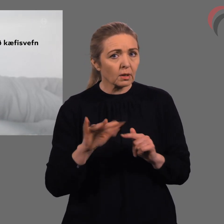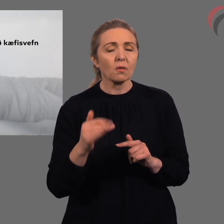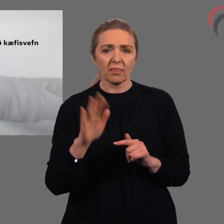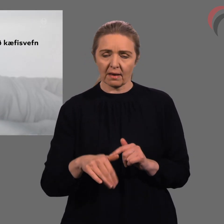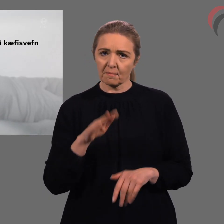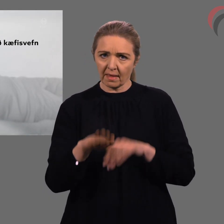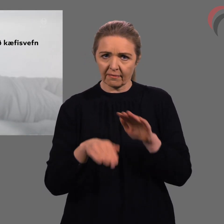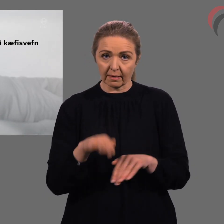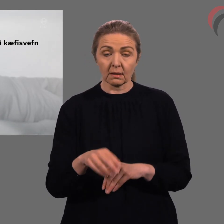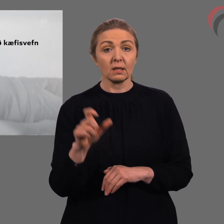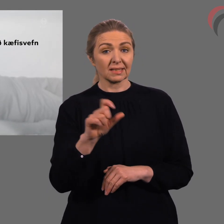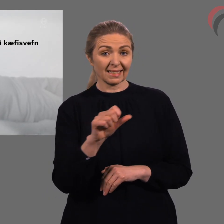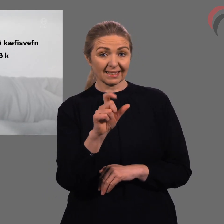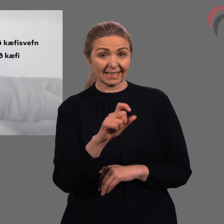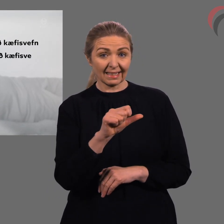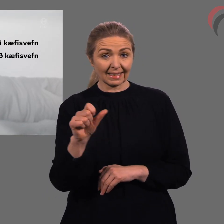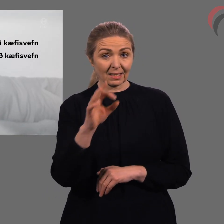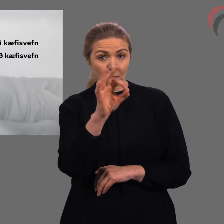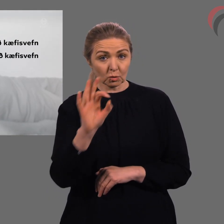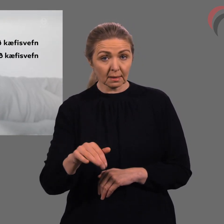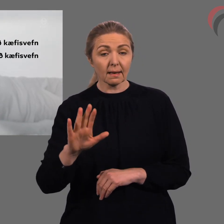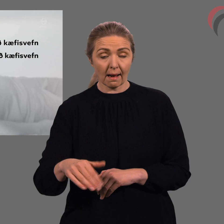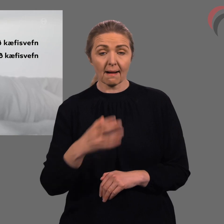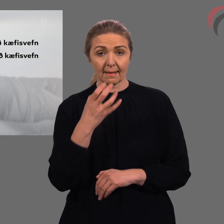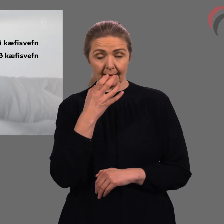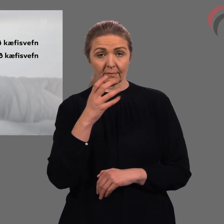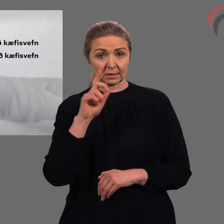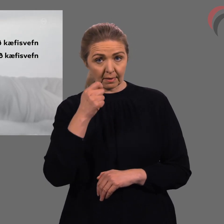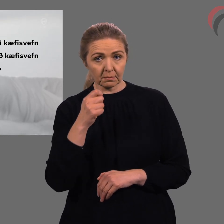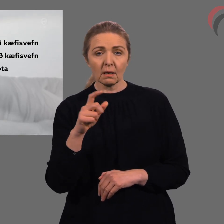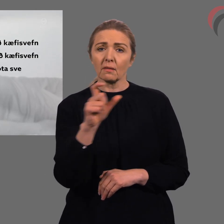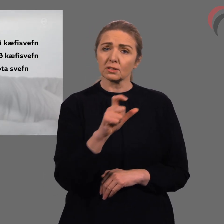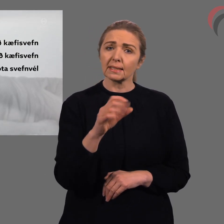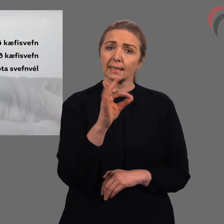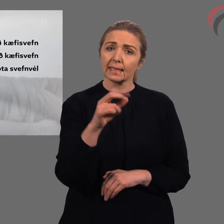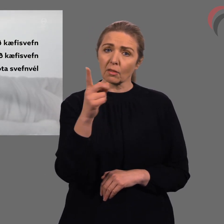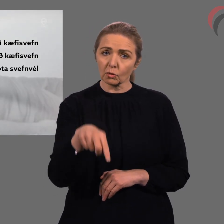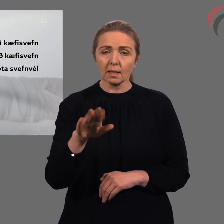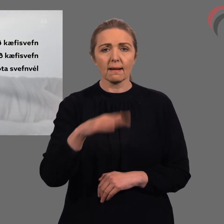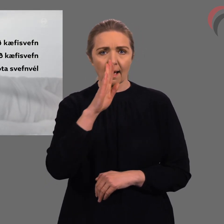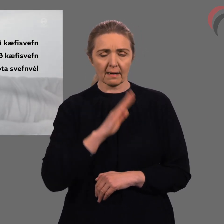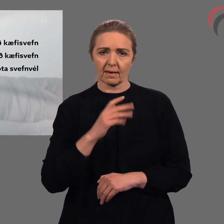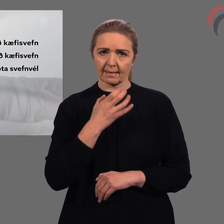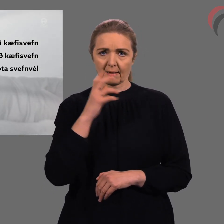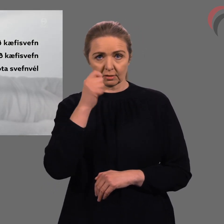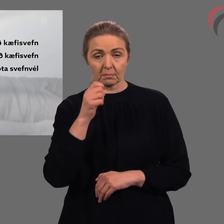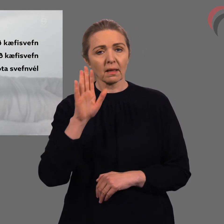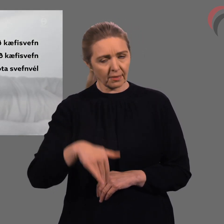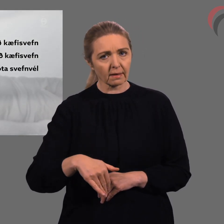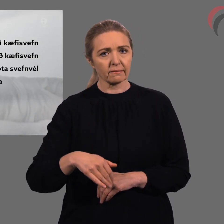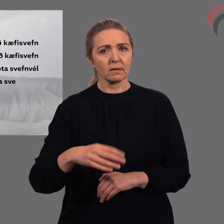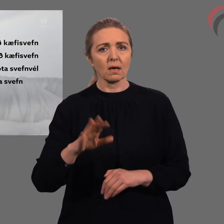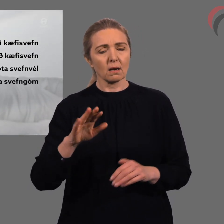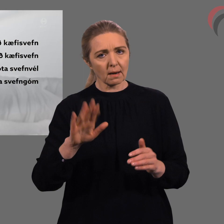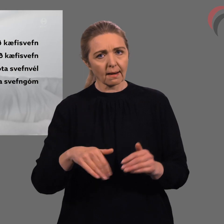meðhöndlunar. 10.000 eru greind með kæfisvefn, þar af tæplega 9.000 með alvarlegan kæfisvefn sem krefst